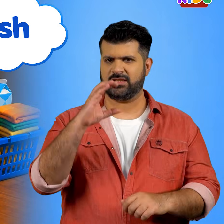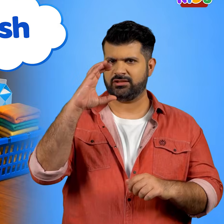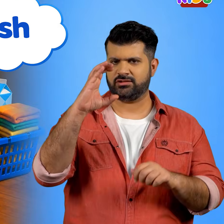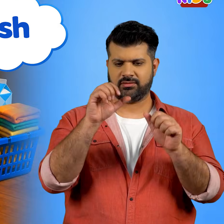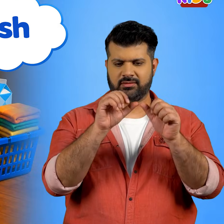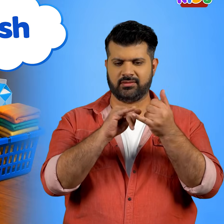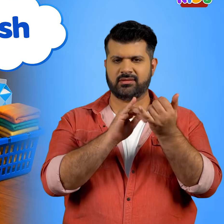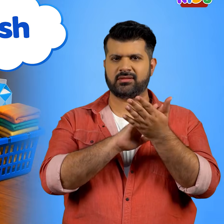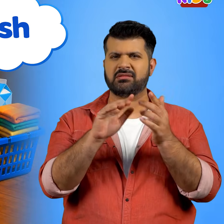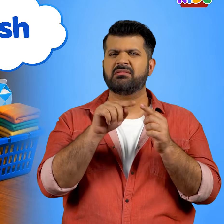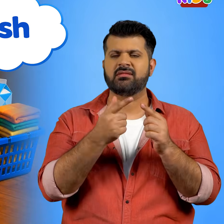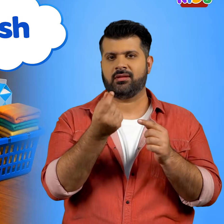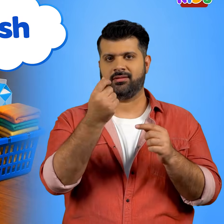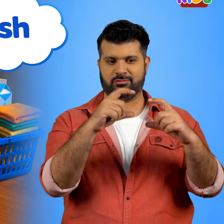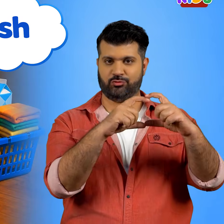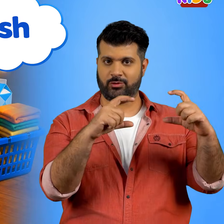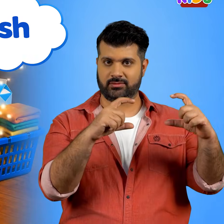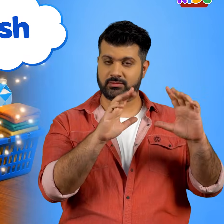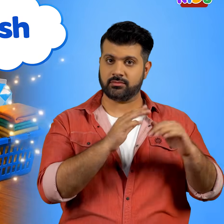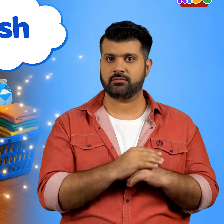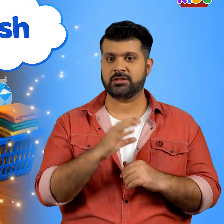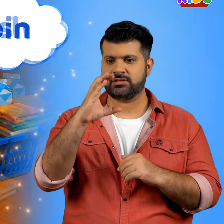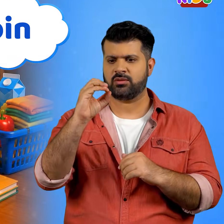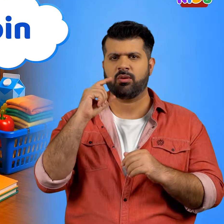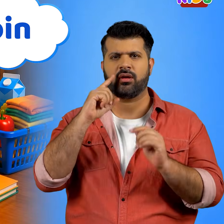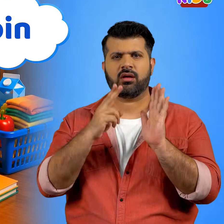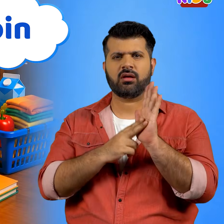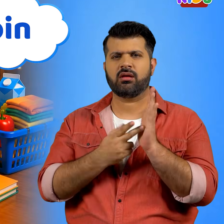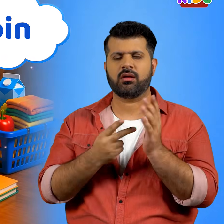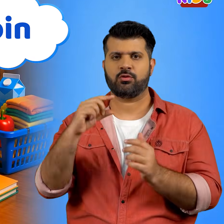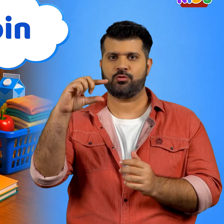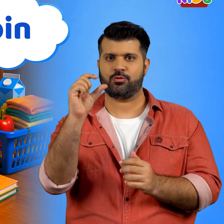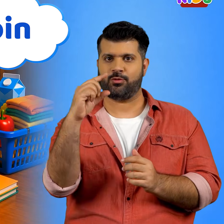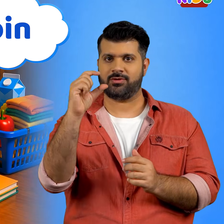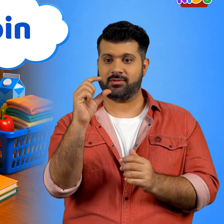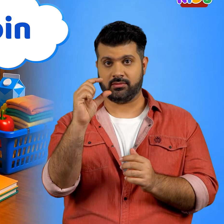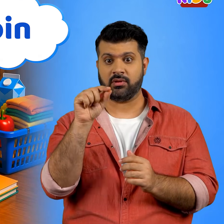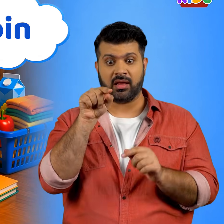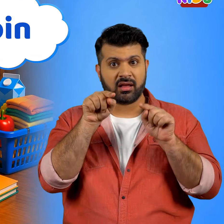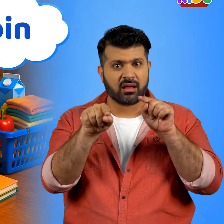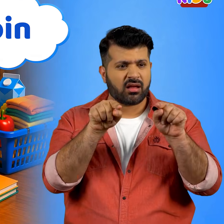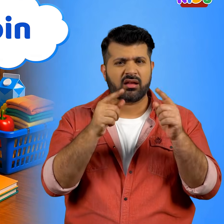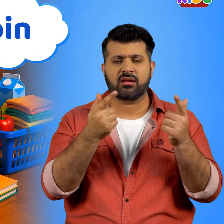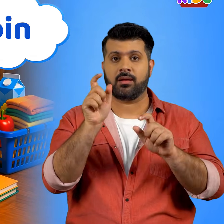is cash? It is a paper money called note. What are coins? Coins are round pieces of